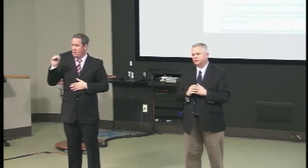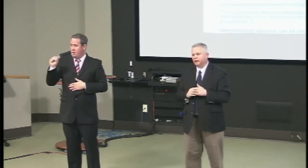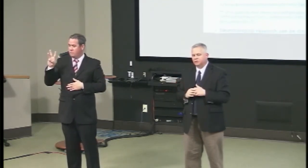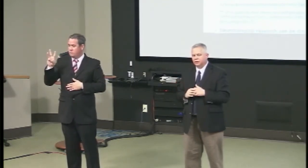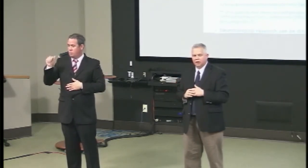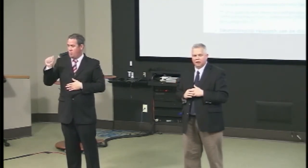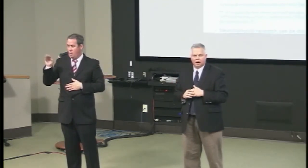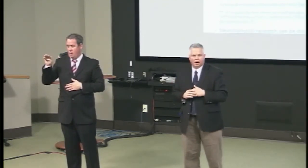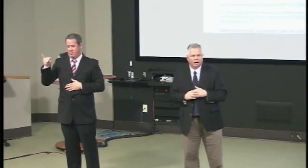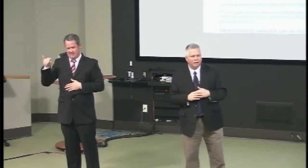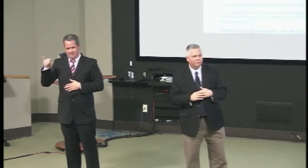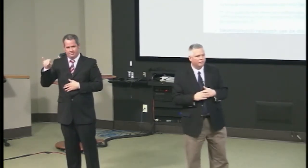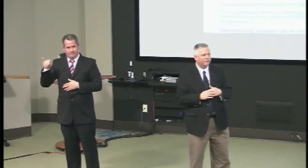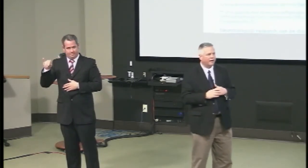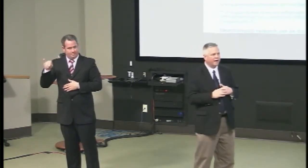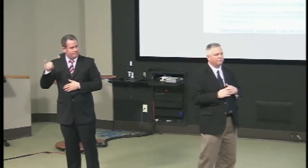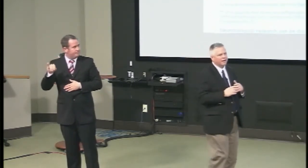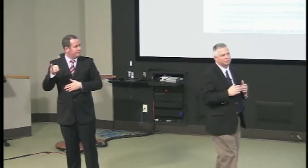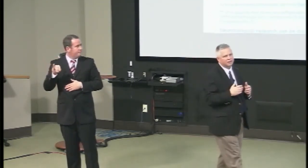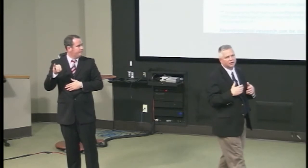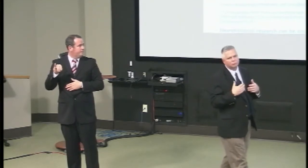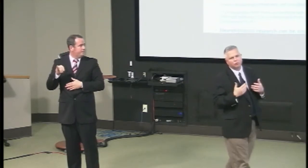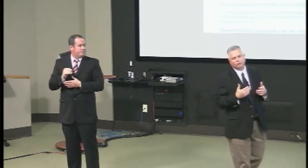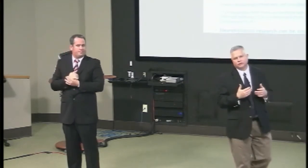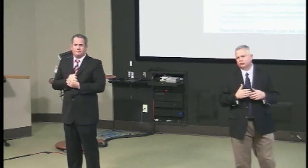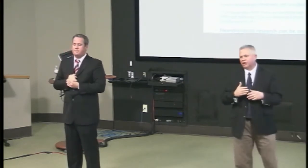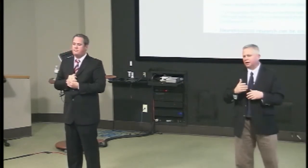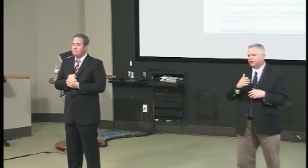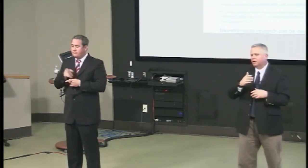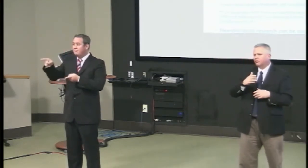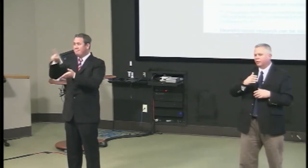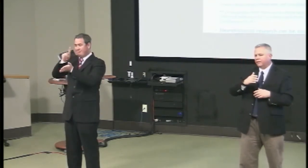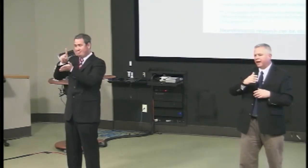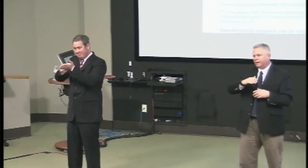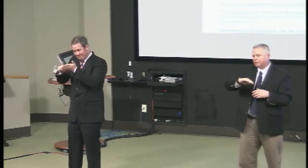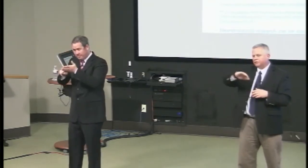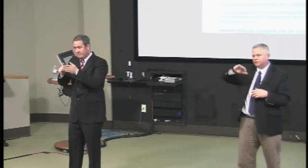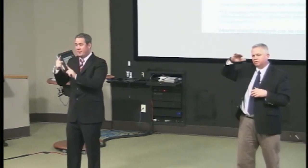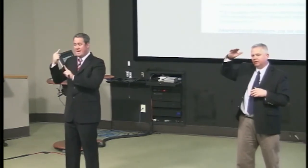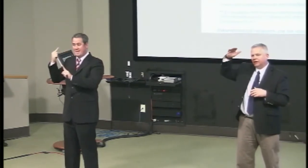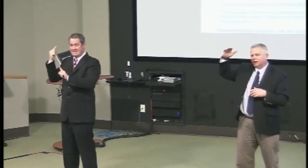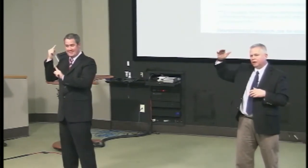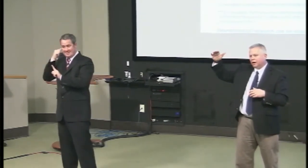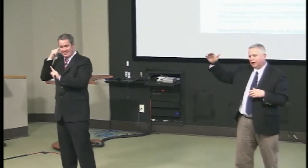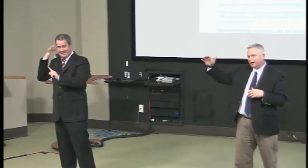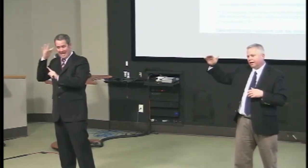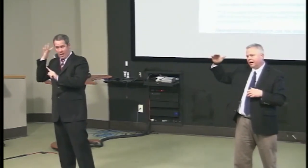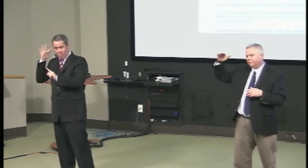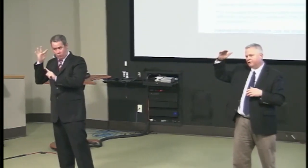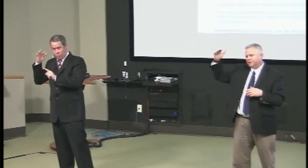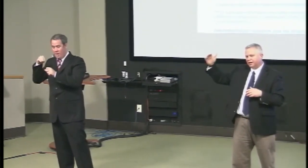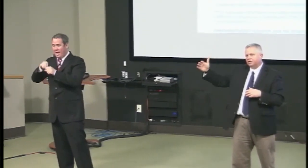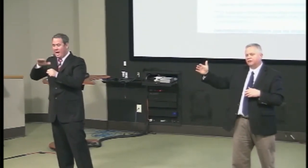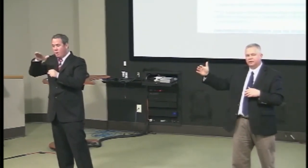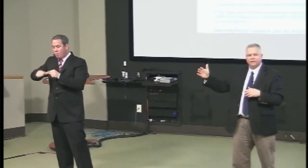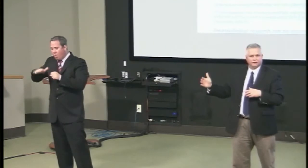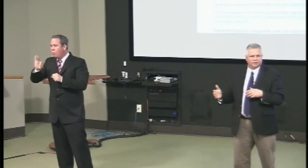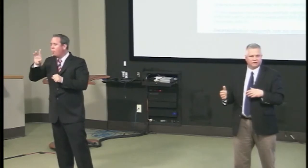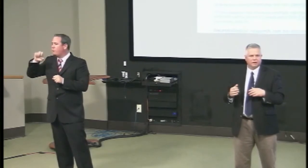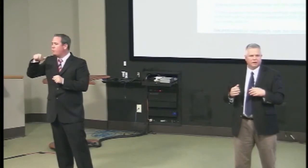frequency range that might be more associated with amplitude